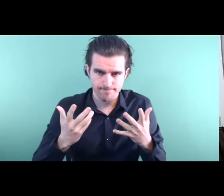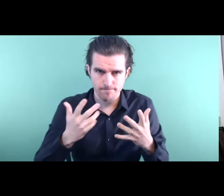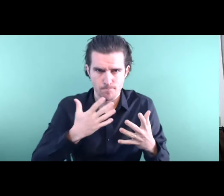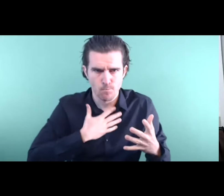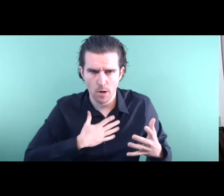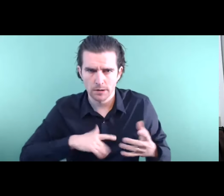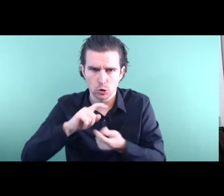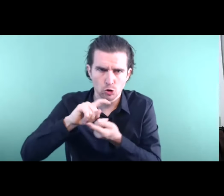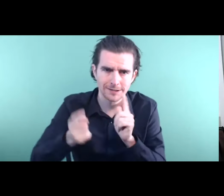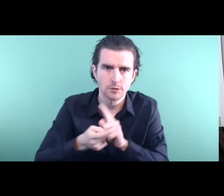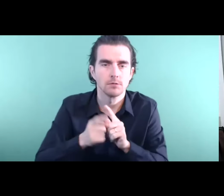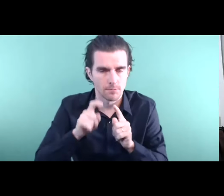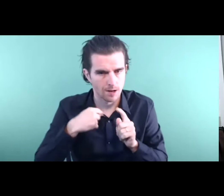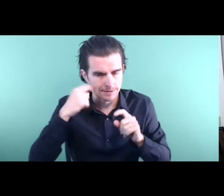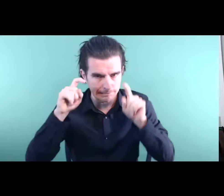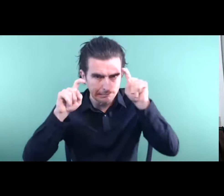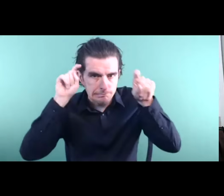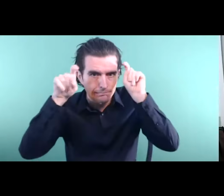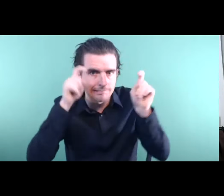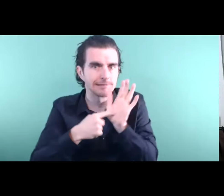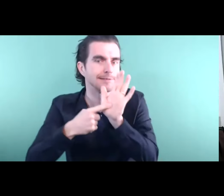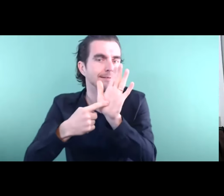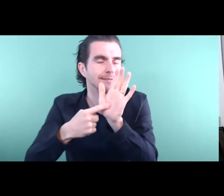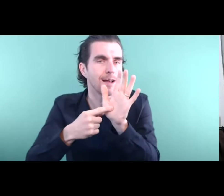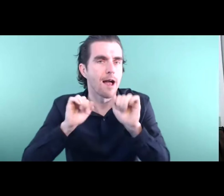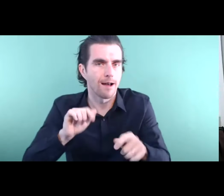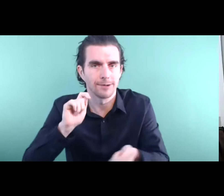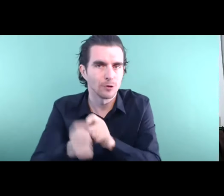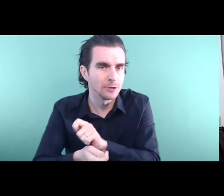us as well a lot of work on making research and